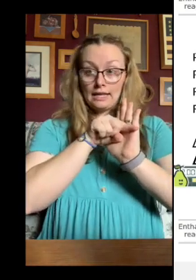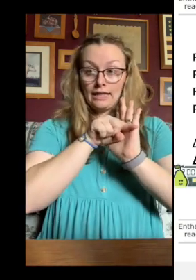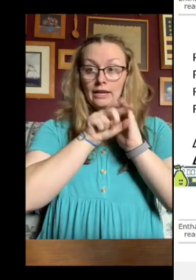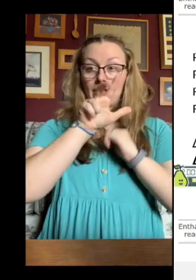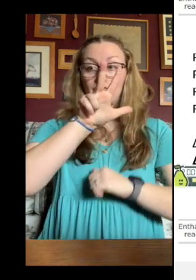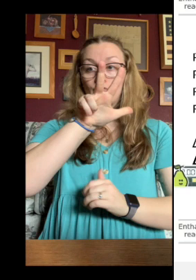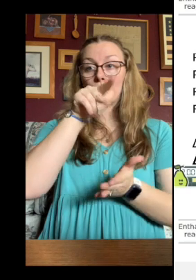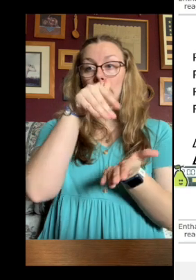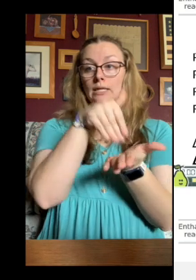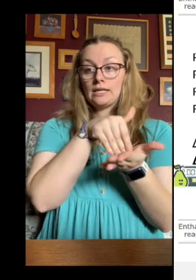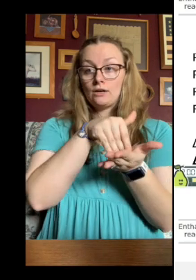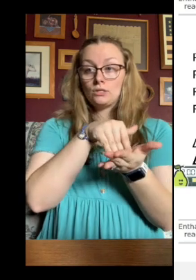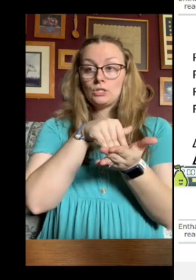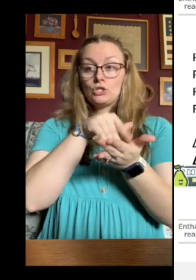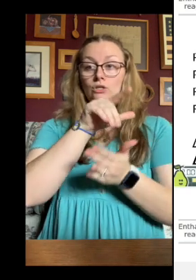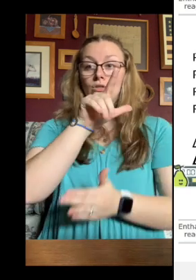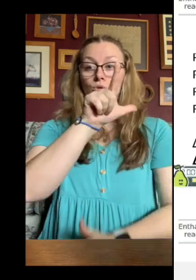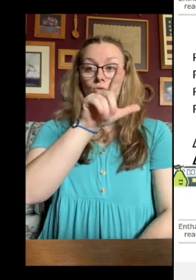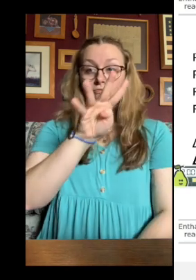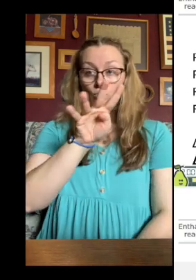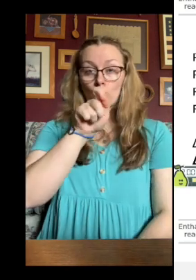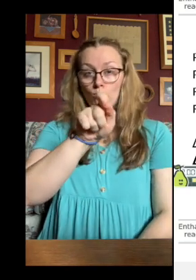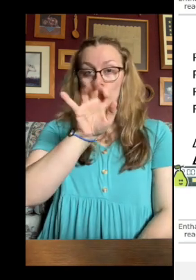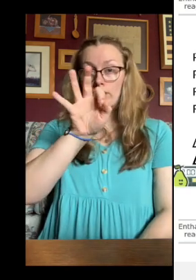3,024.94. Okay.